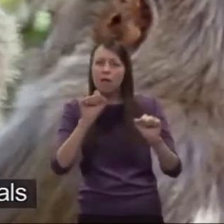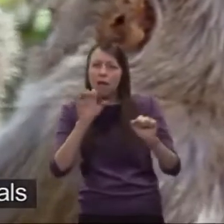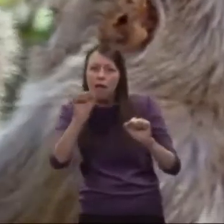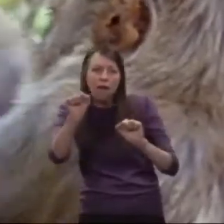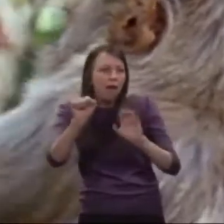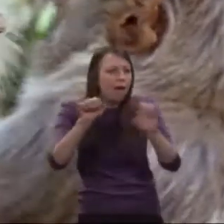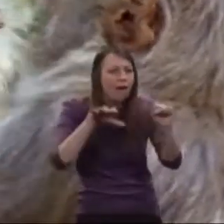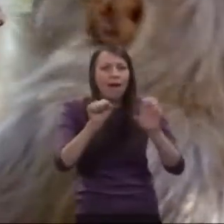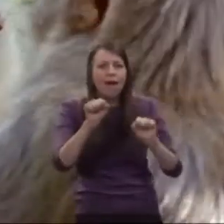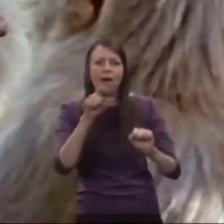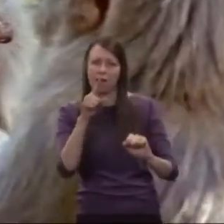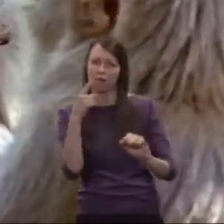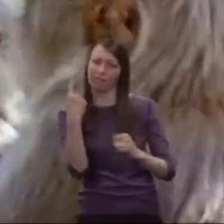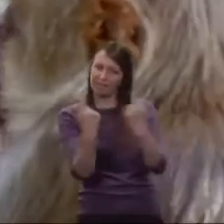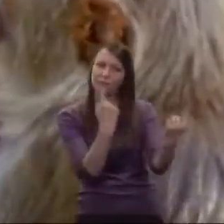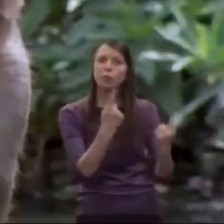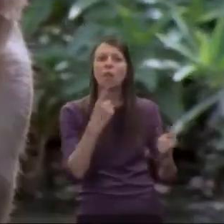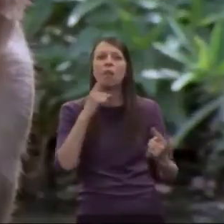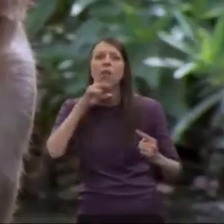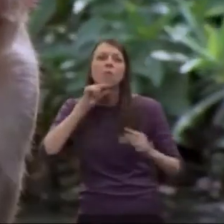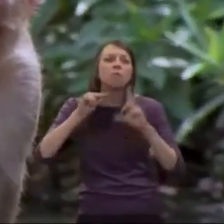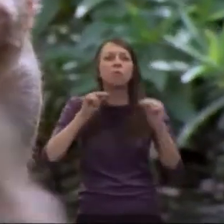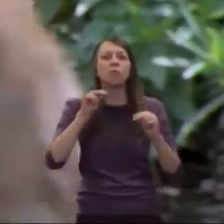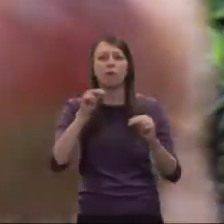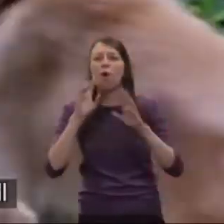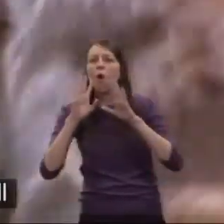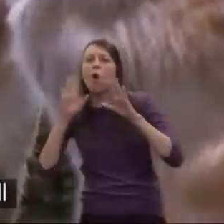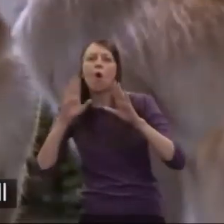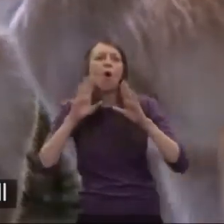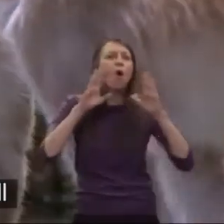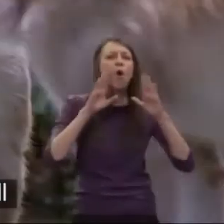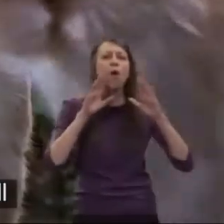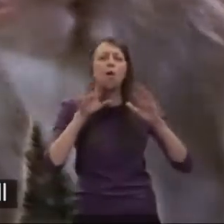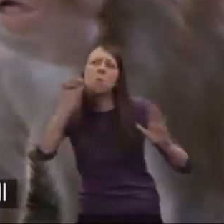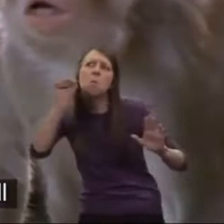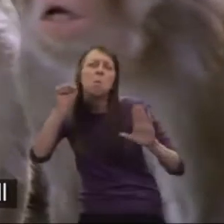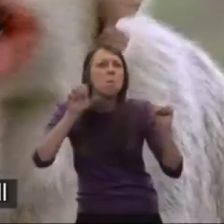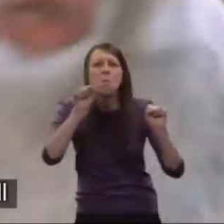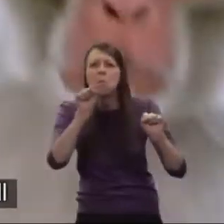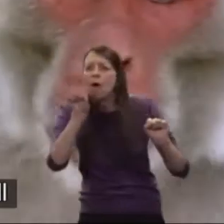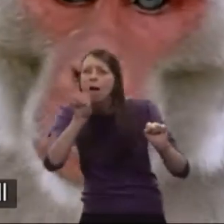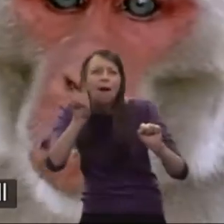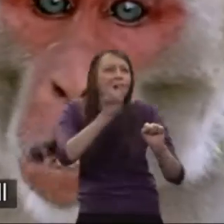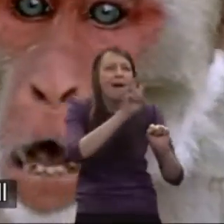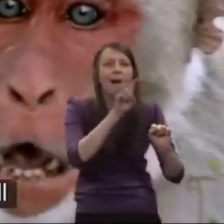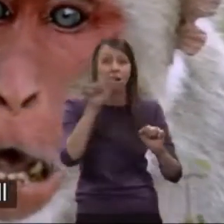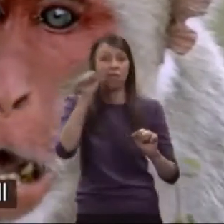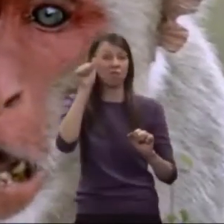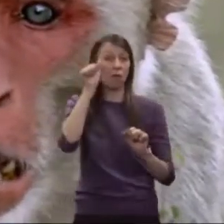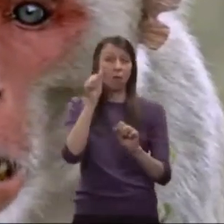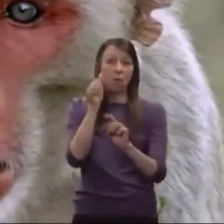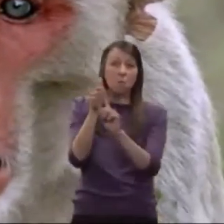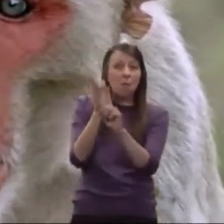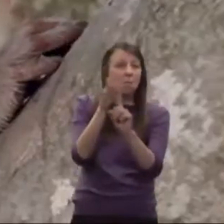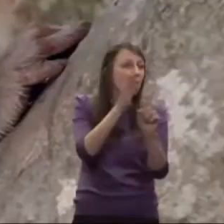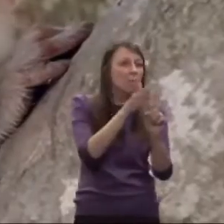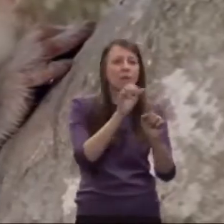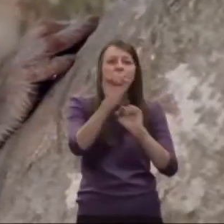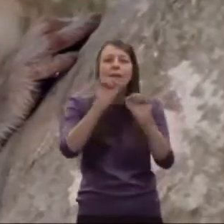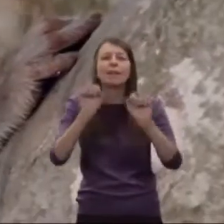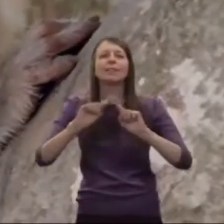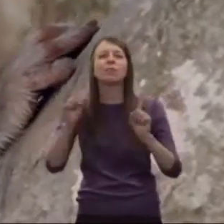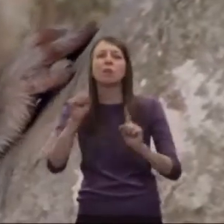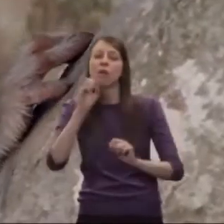as individuals and recognise each other's calls and are sensitive to different types of call that use